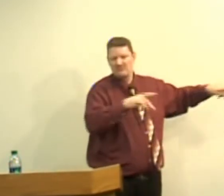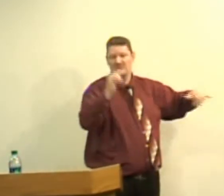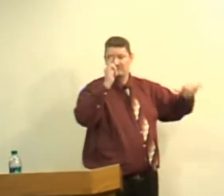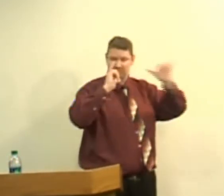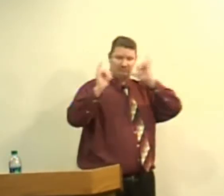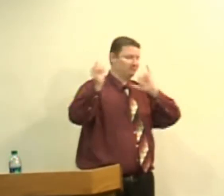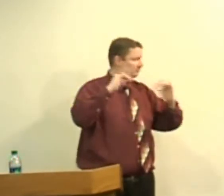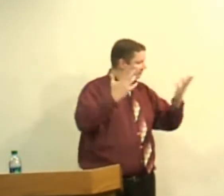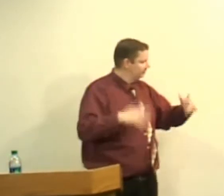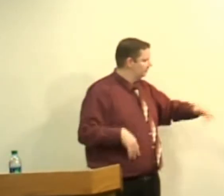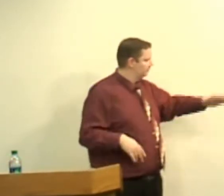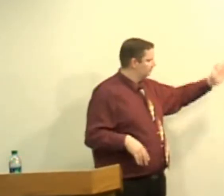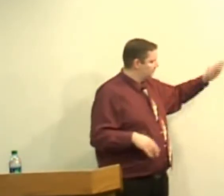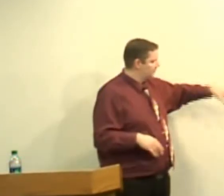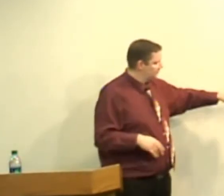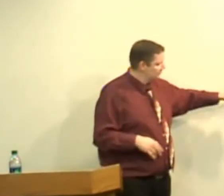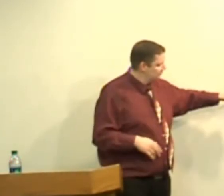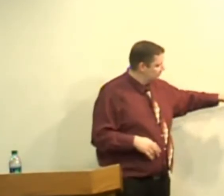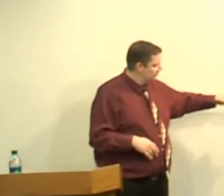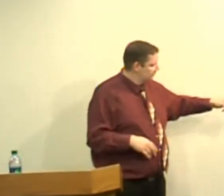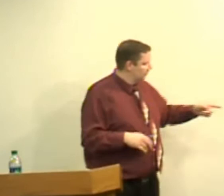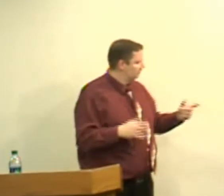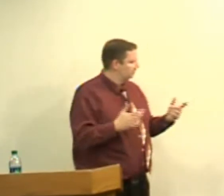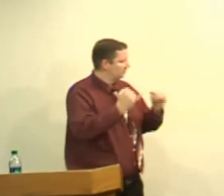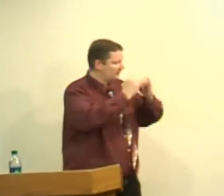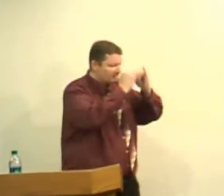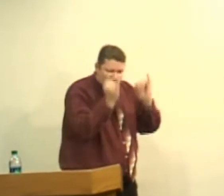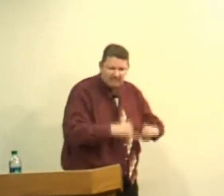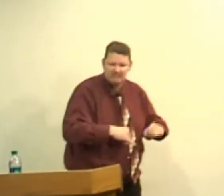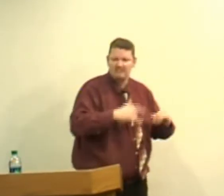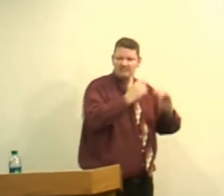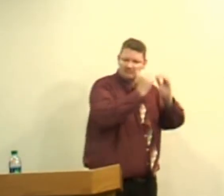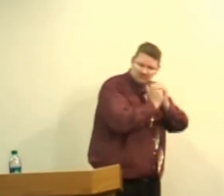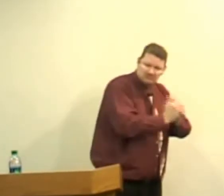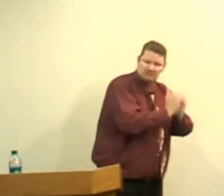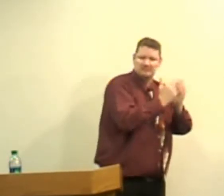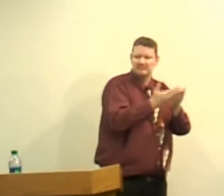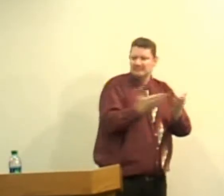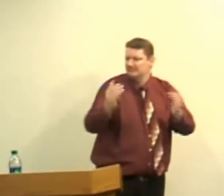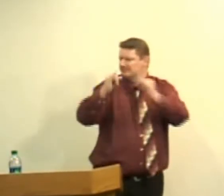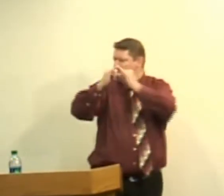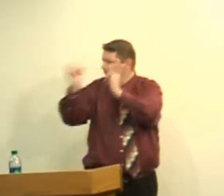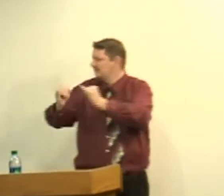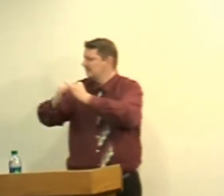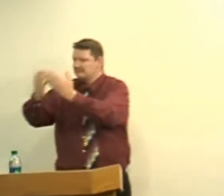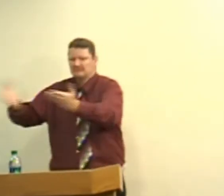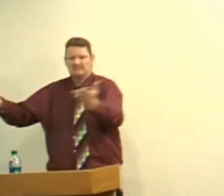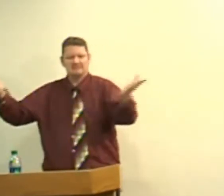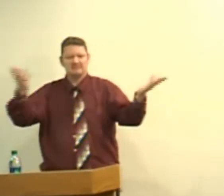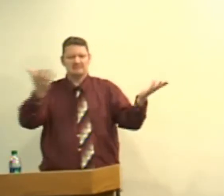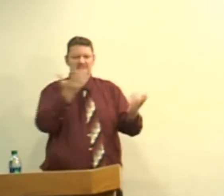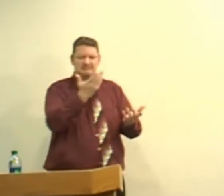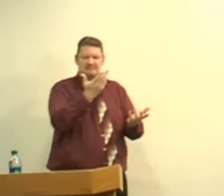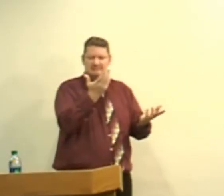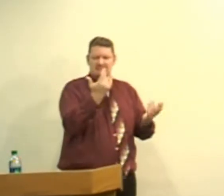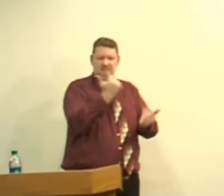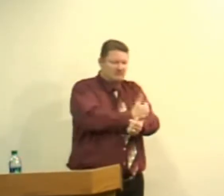And then drinking hardies, the same. And then it says, abominable, illegal idolatries. They